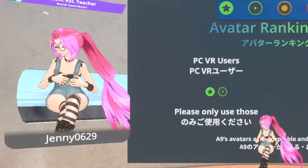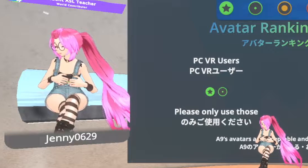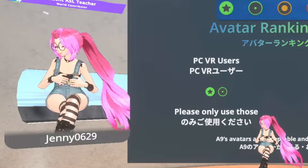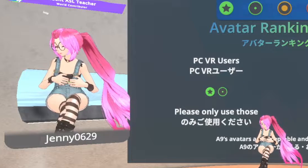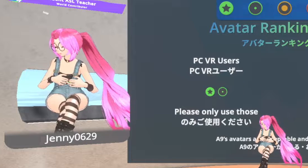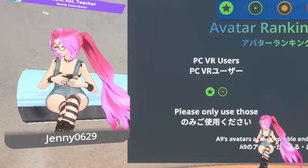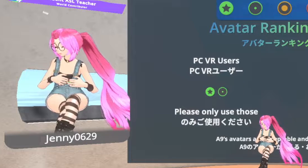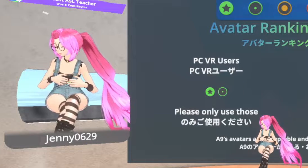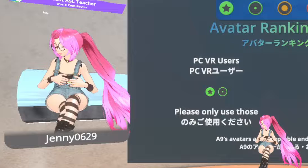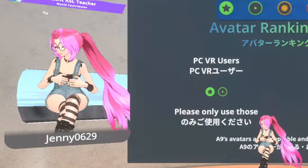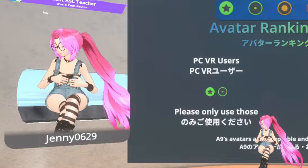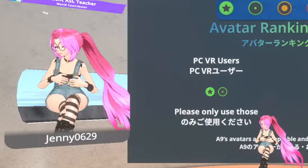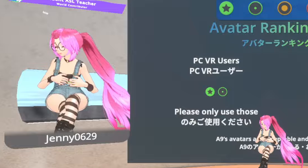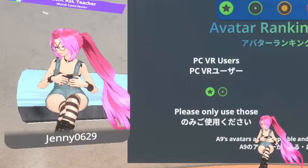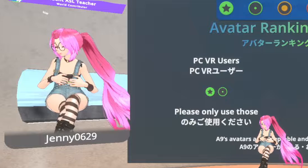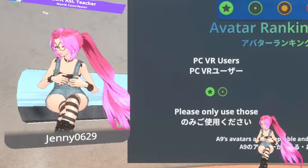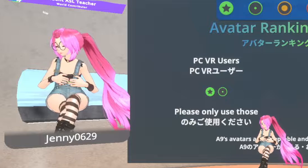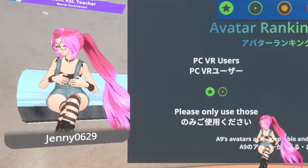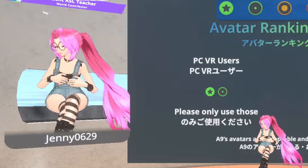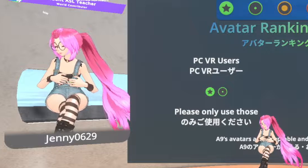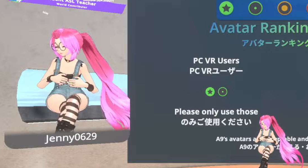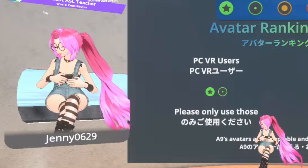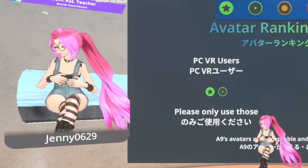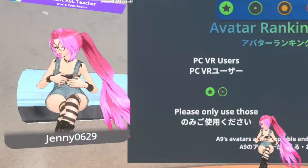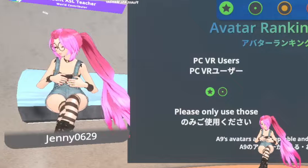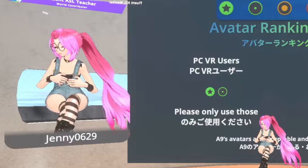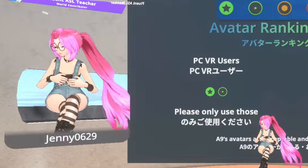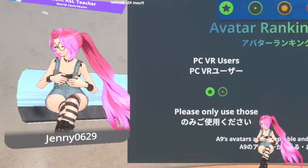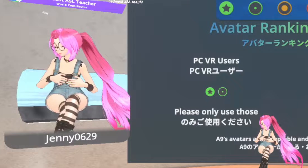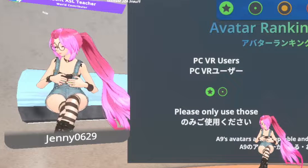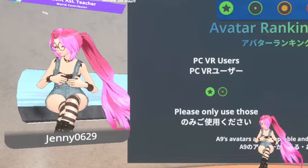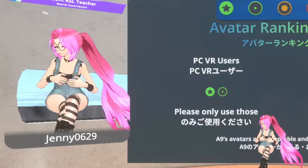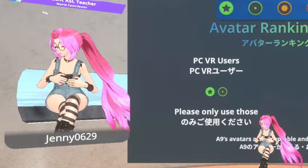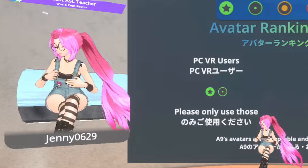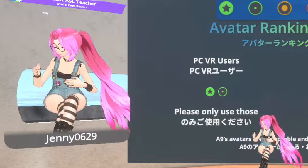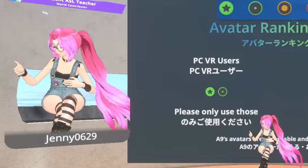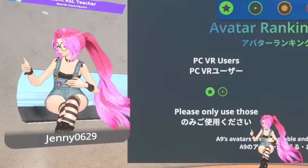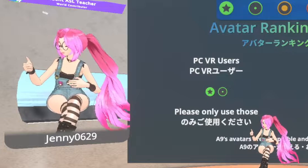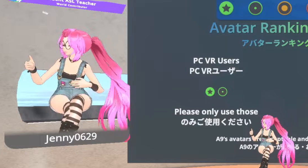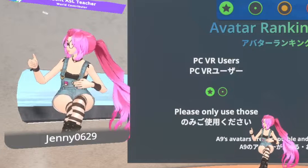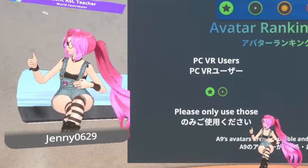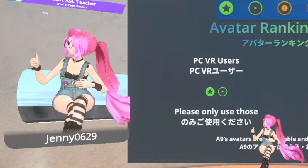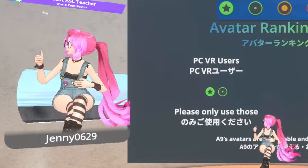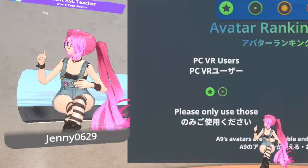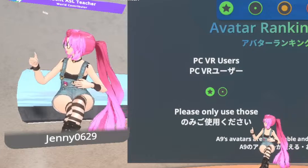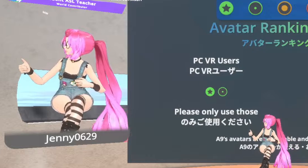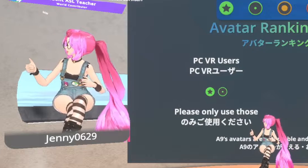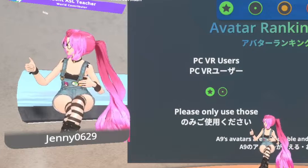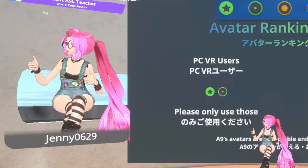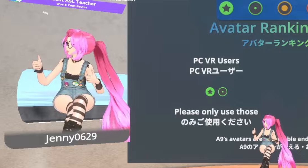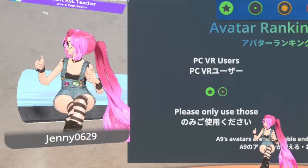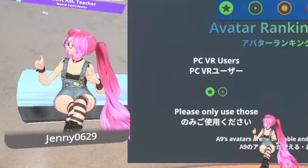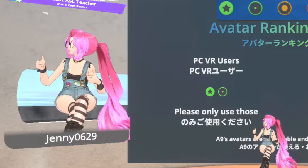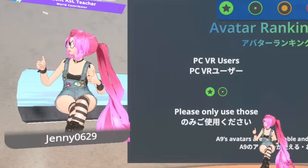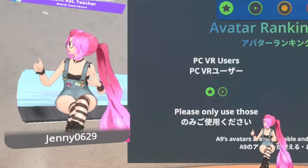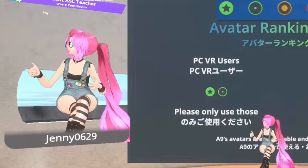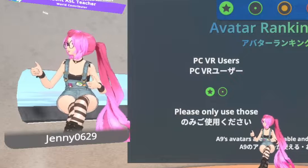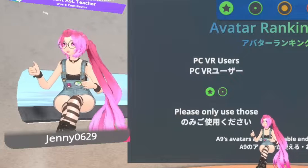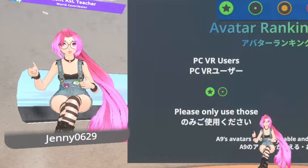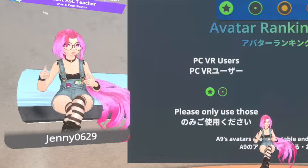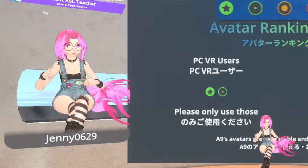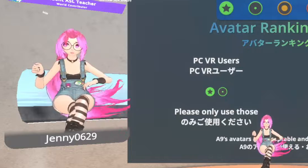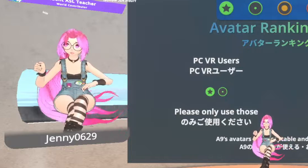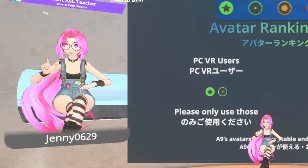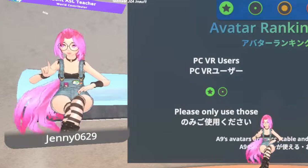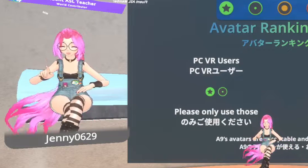know north and south is pretty easy, but I'm confused on the other. Sure, yes, I can go over that